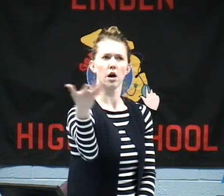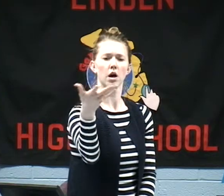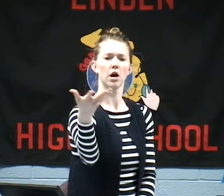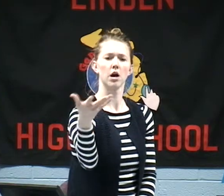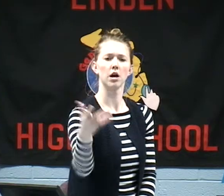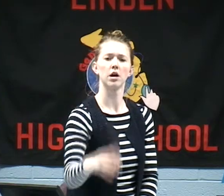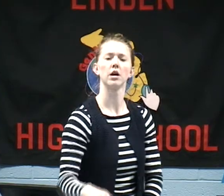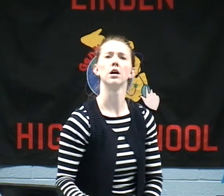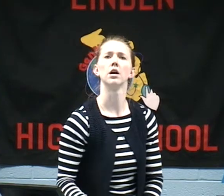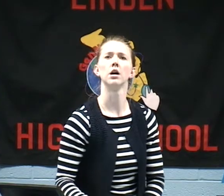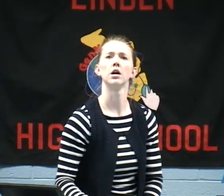sign